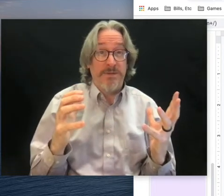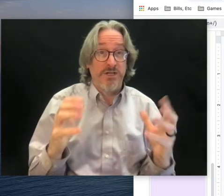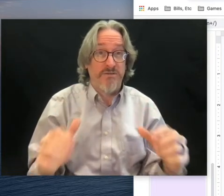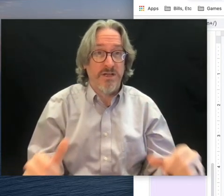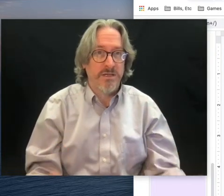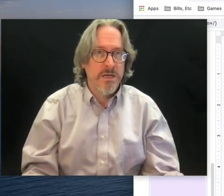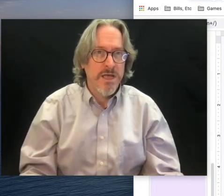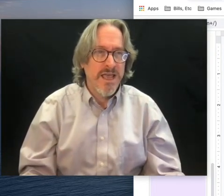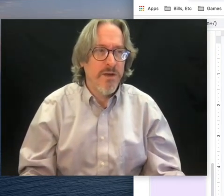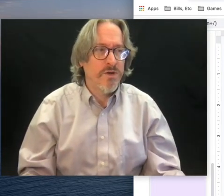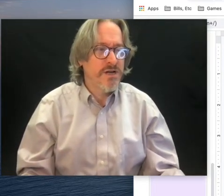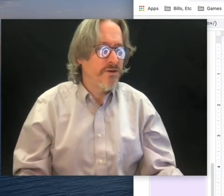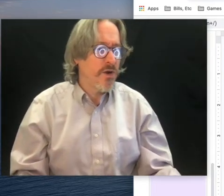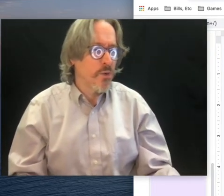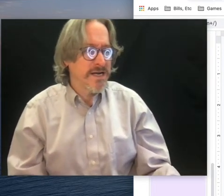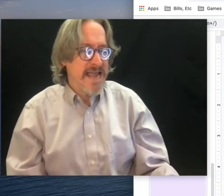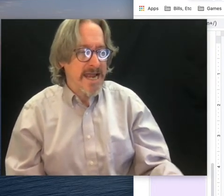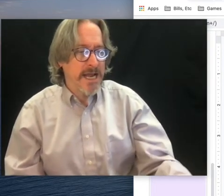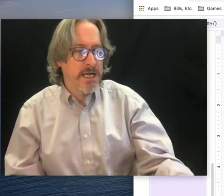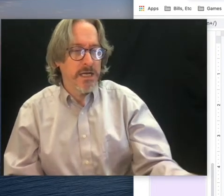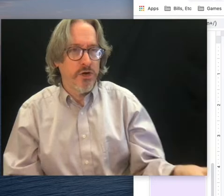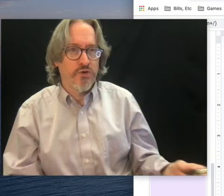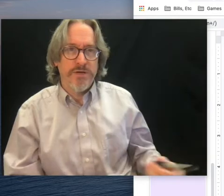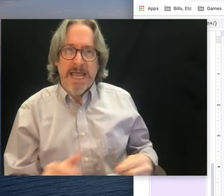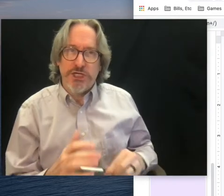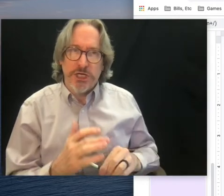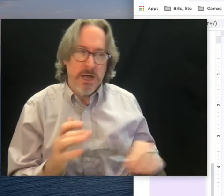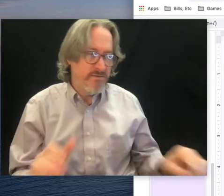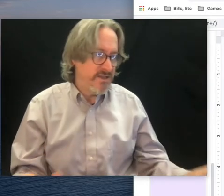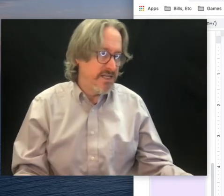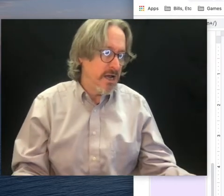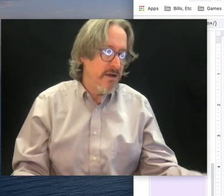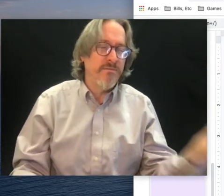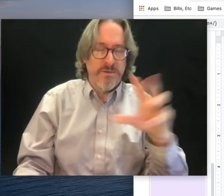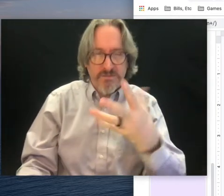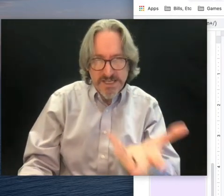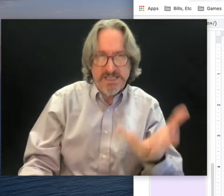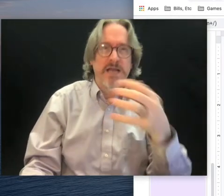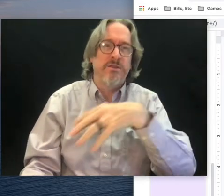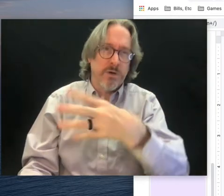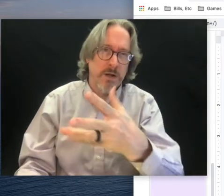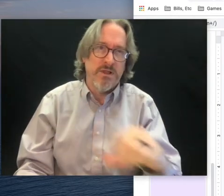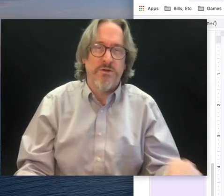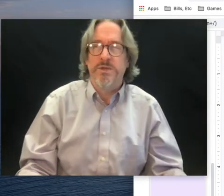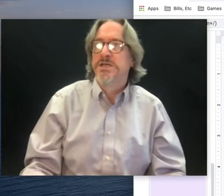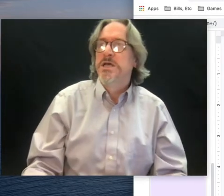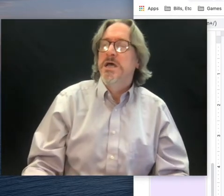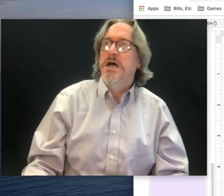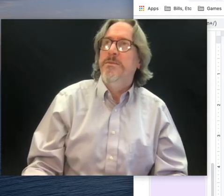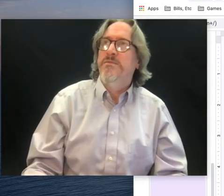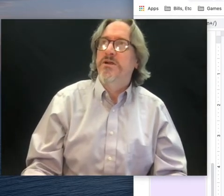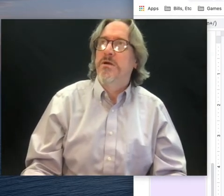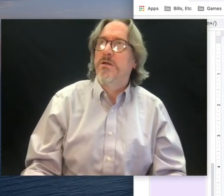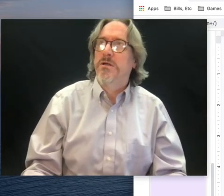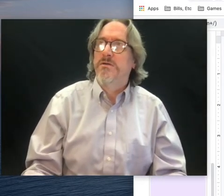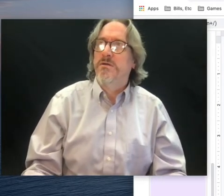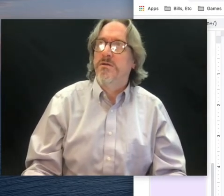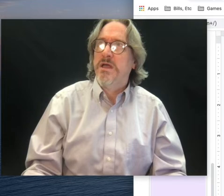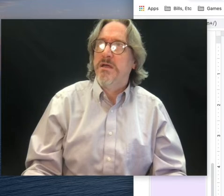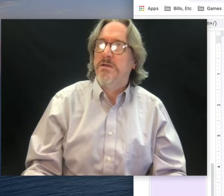like the image of it. And it wasn't a very organic creation of the this sign, and there are a couple other ones that are